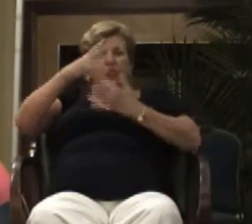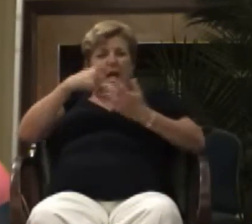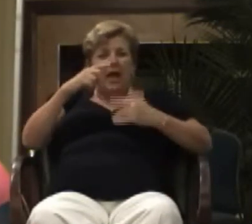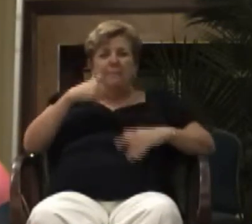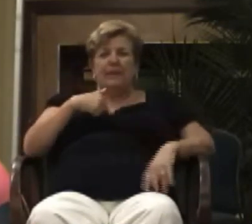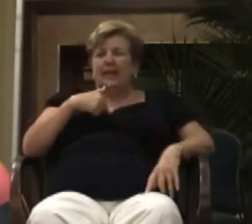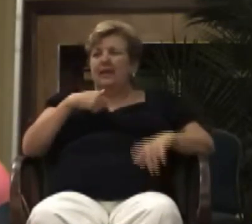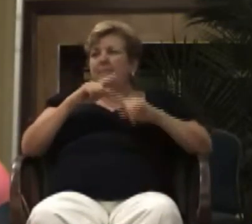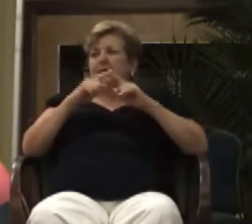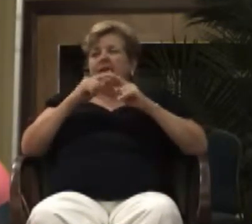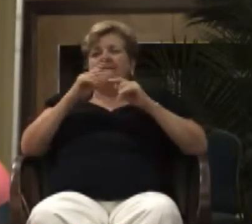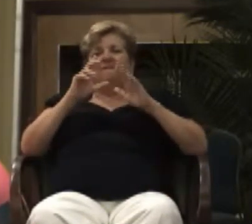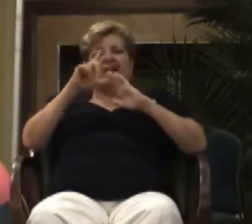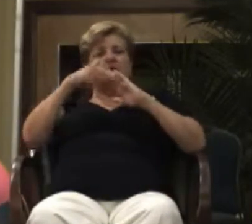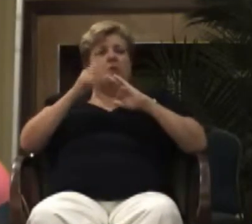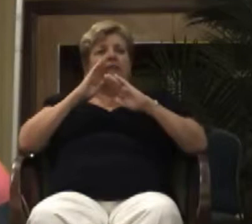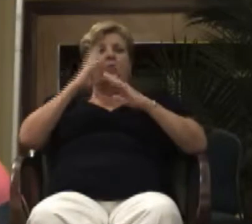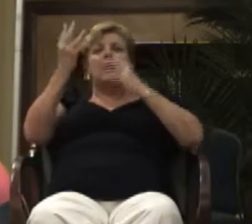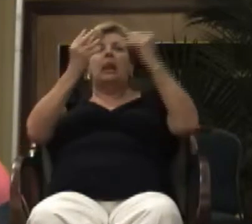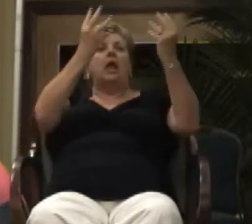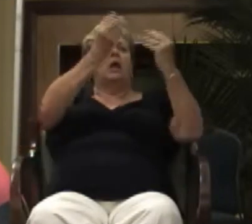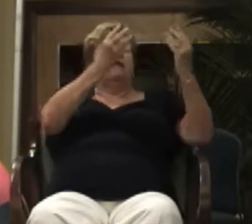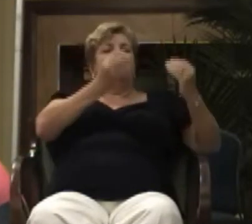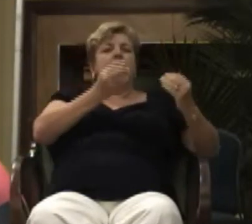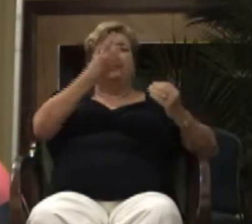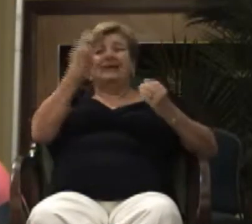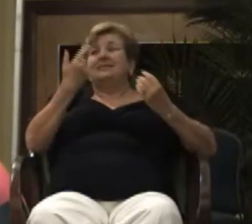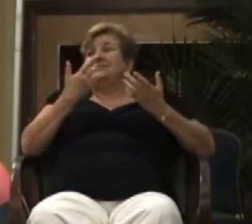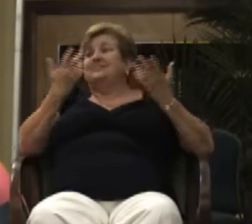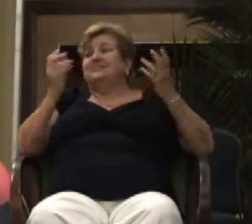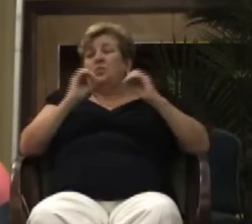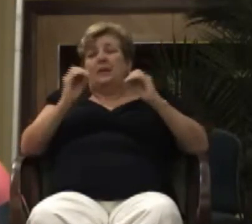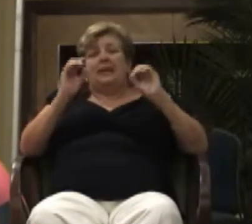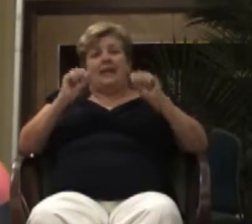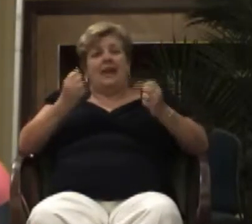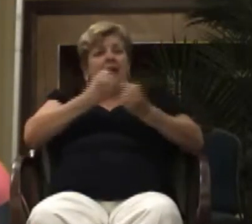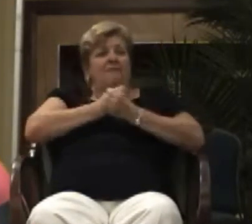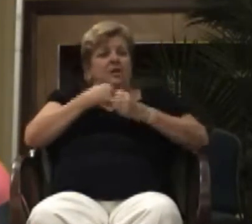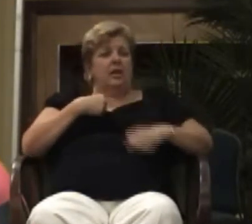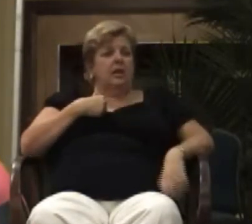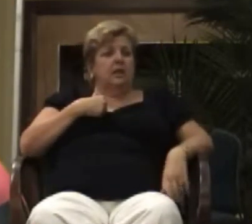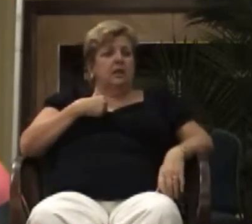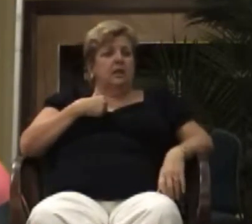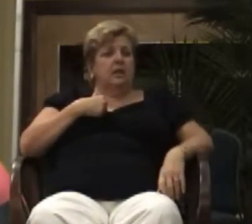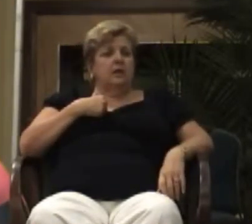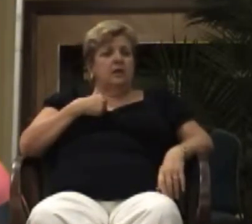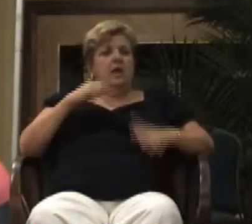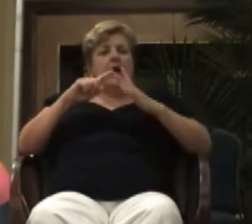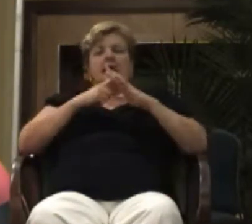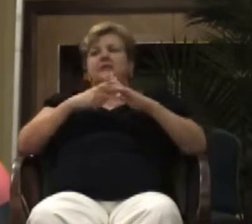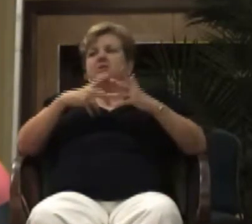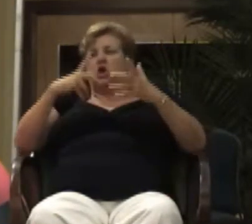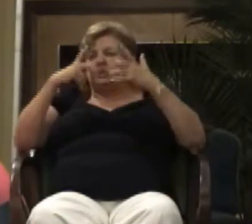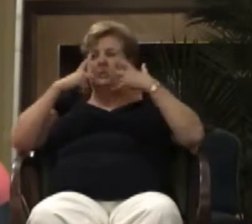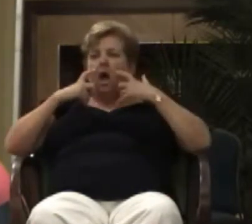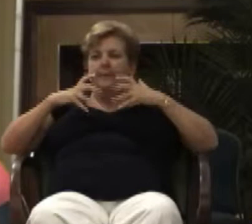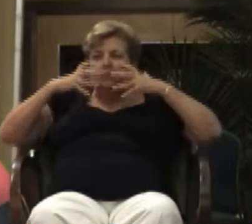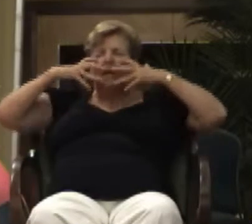they all leave because I am unlovable." And I started sobbing. Y'all know what I mean, sobbing. Not